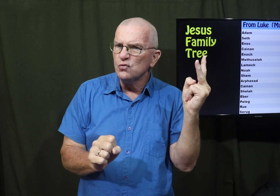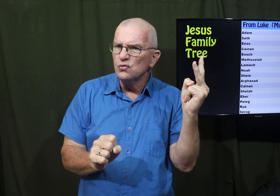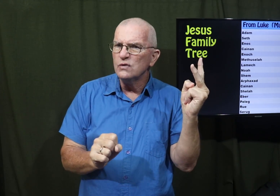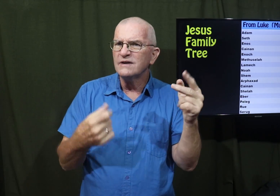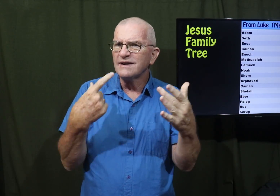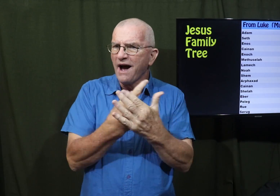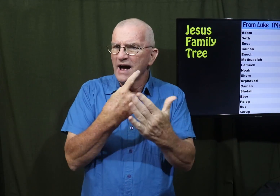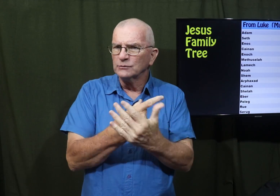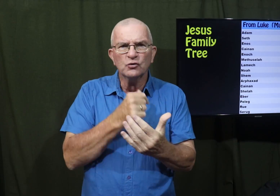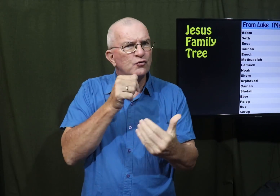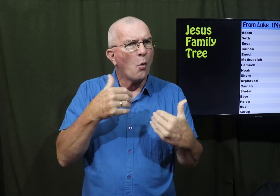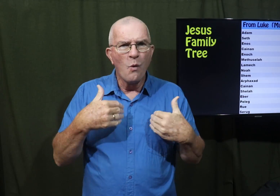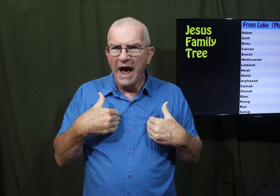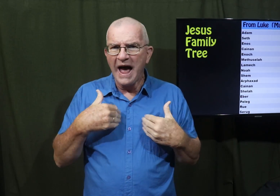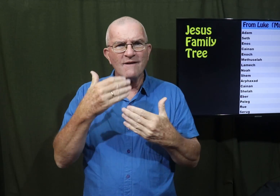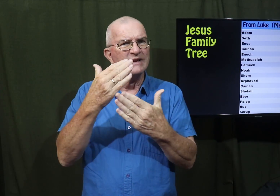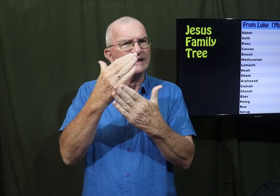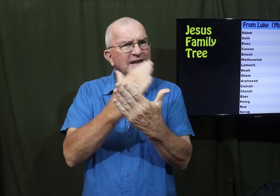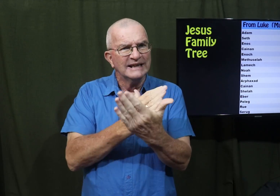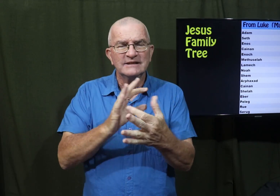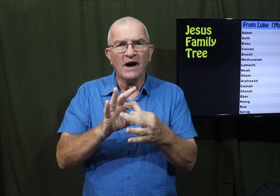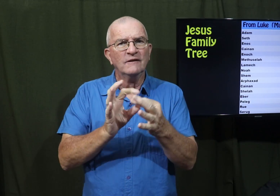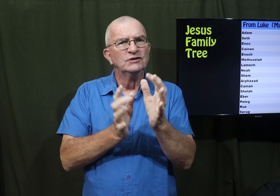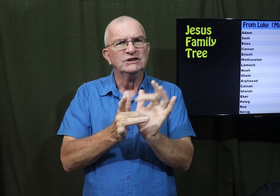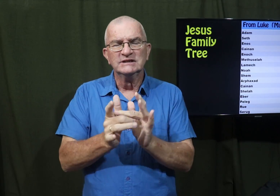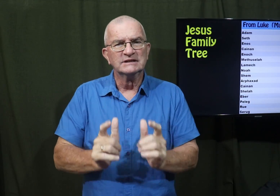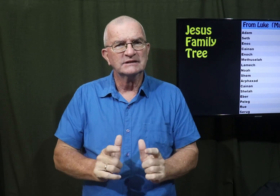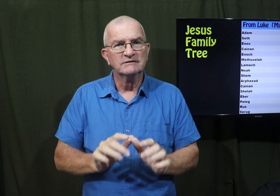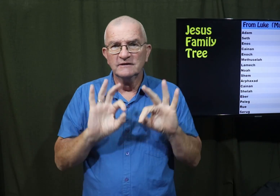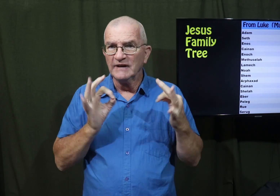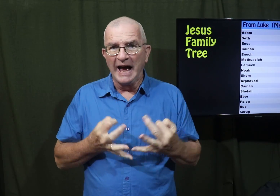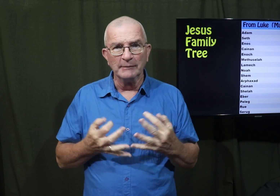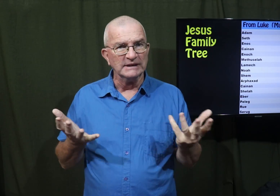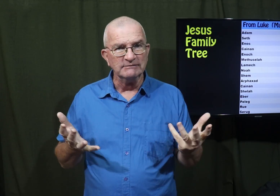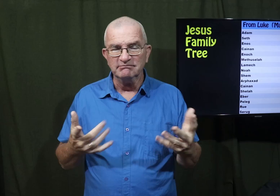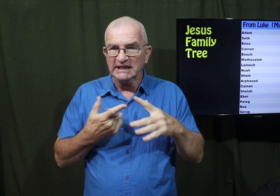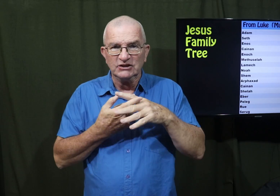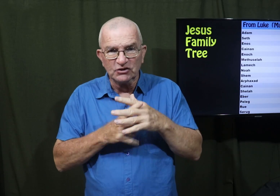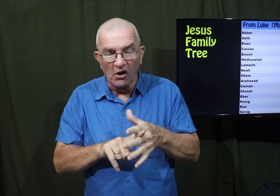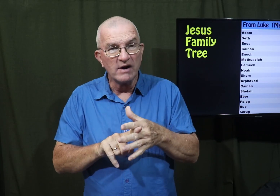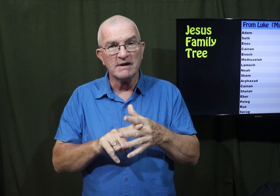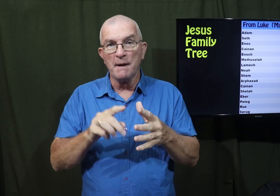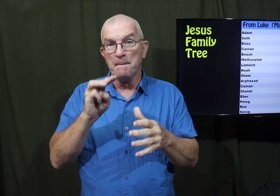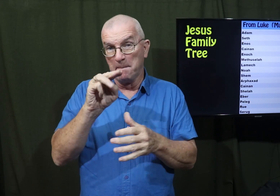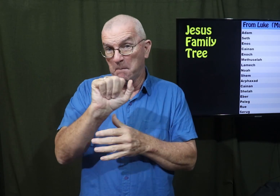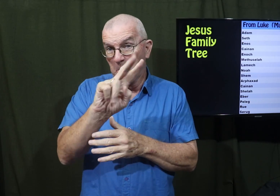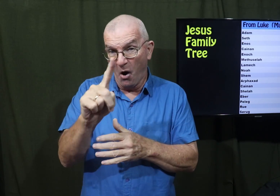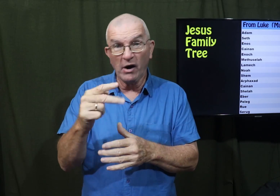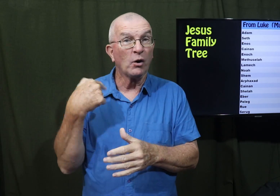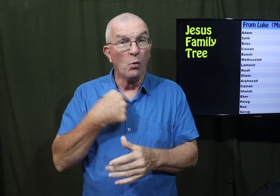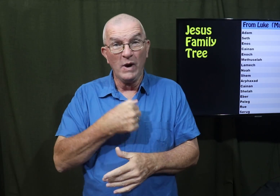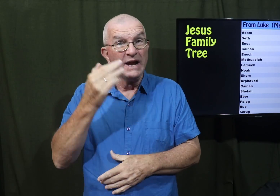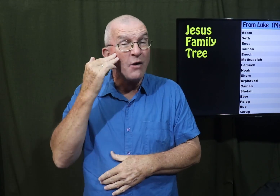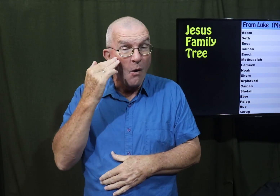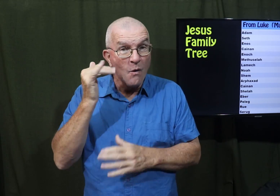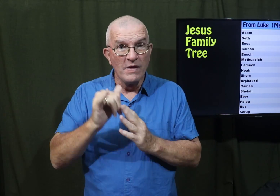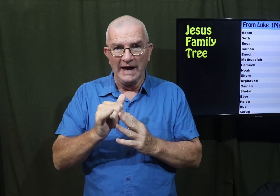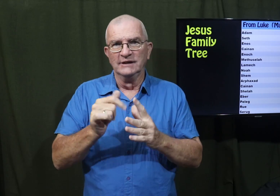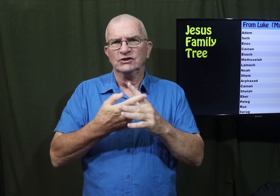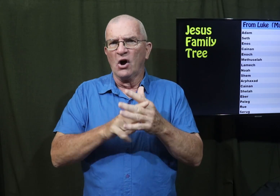So the other two Gospels don't have lists of Jesus' family. It starts, Mark starts right